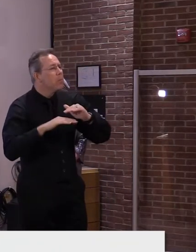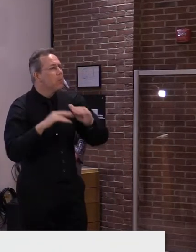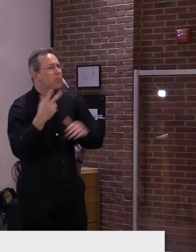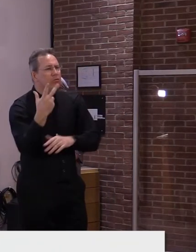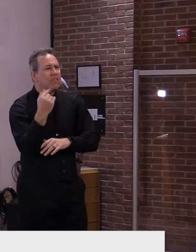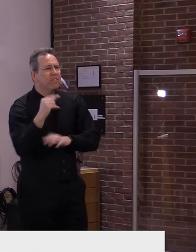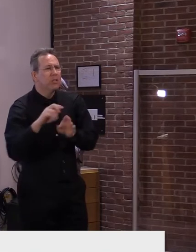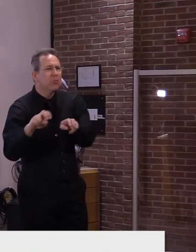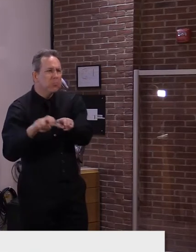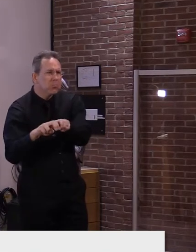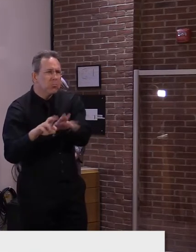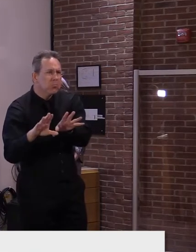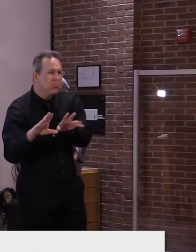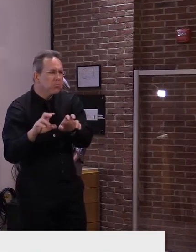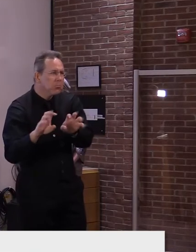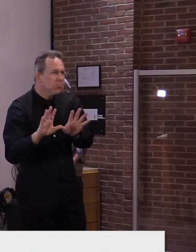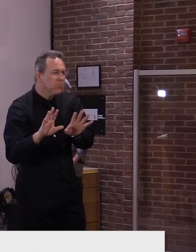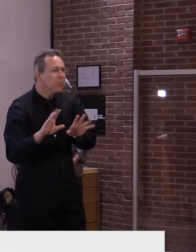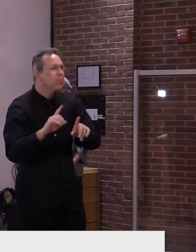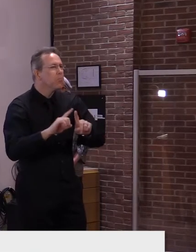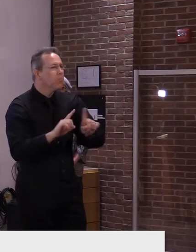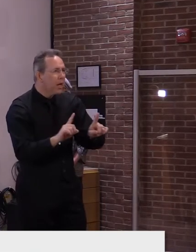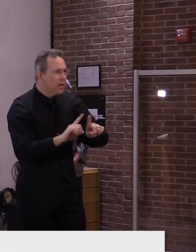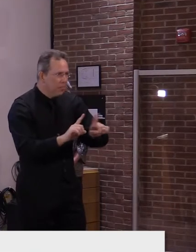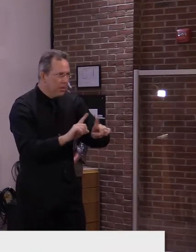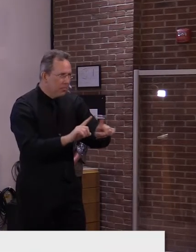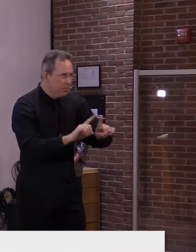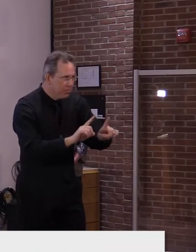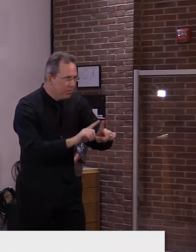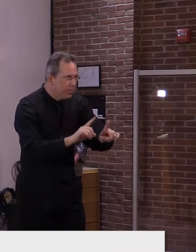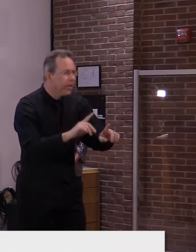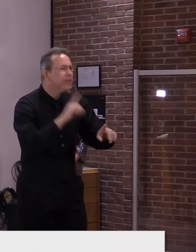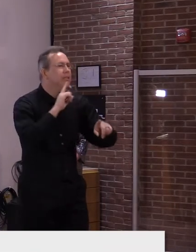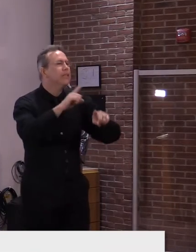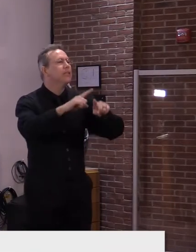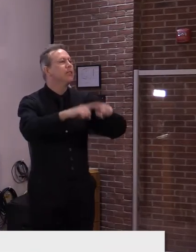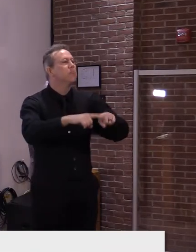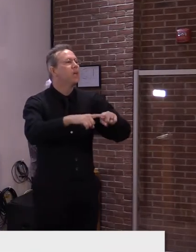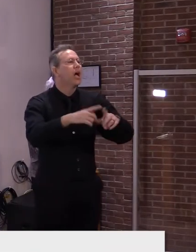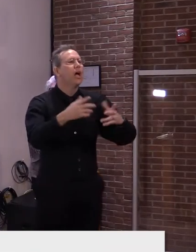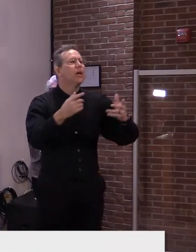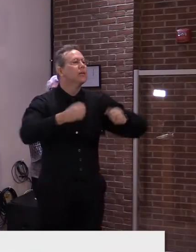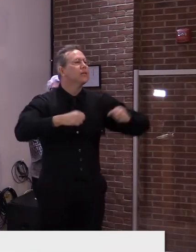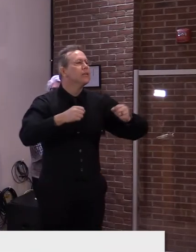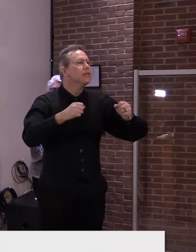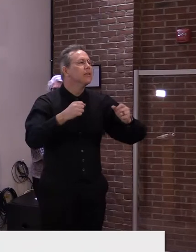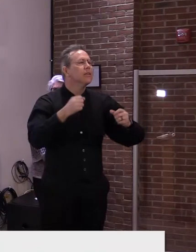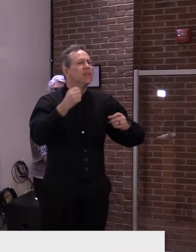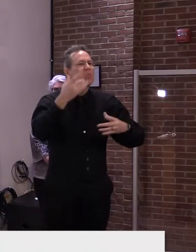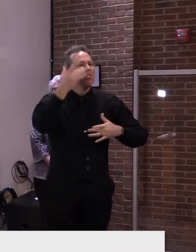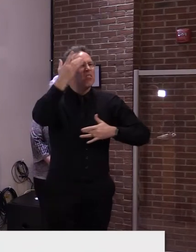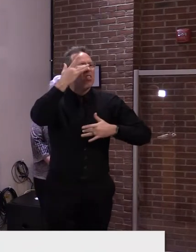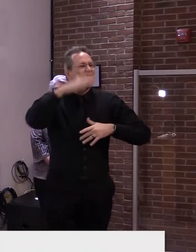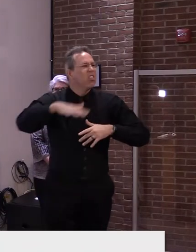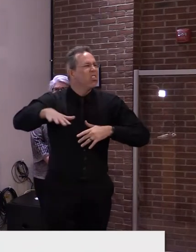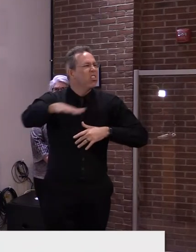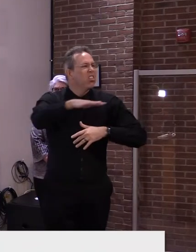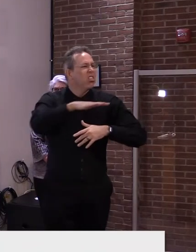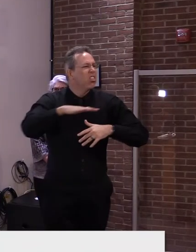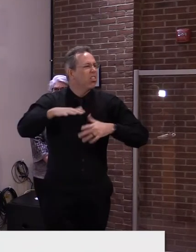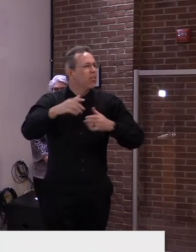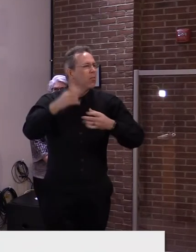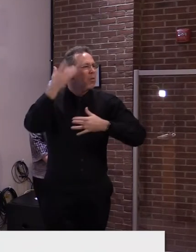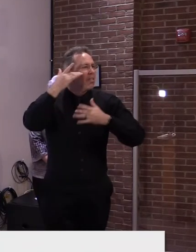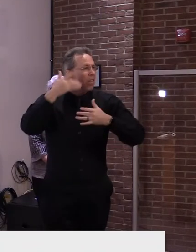vary by the amount of transmission of virus that's occurring within the community. And I don't know the